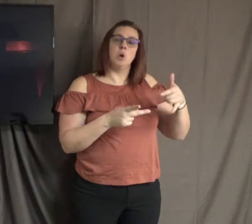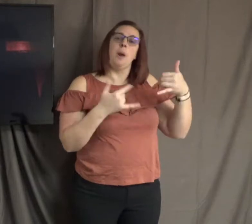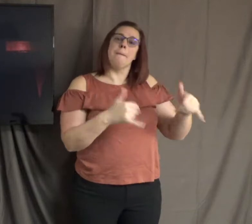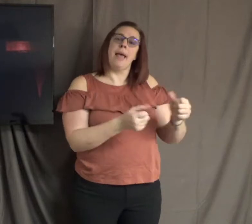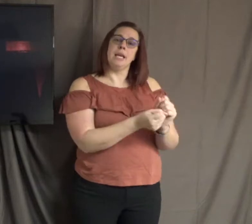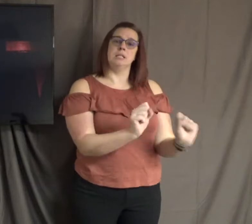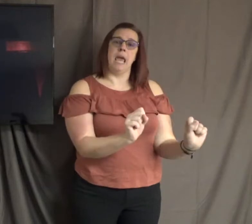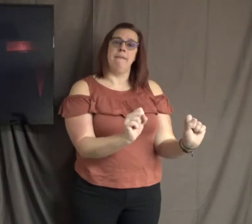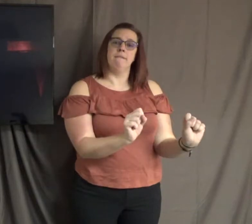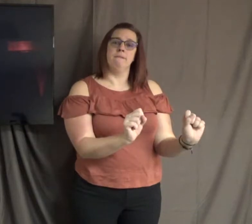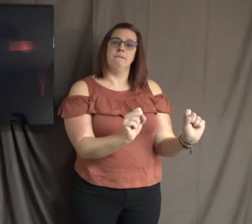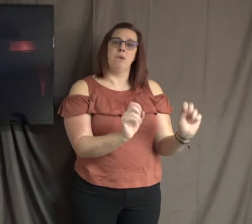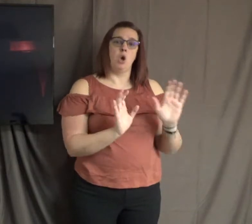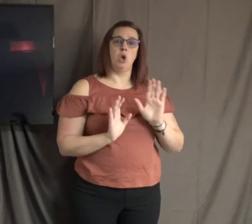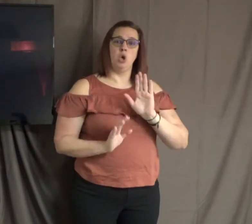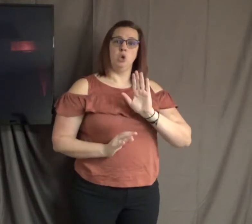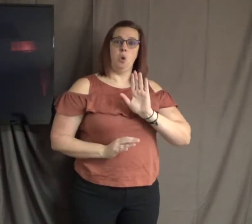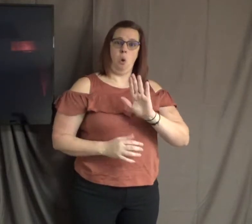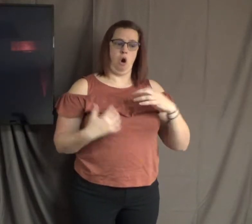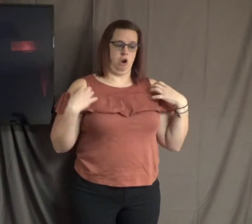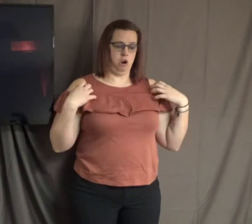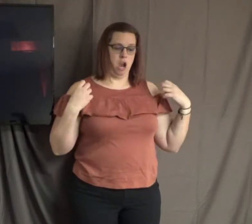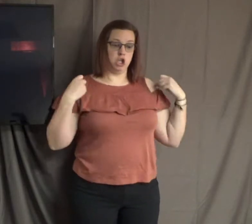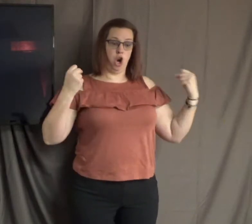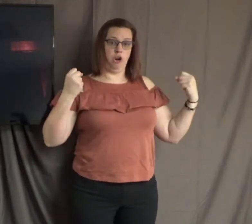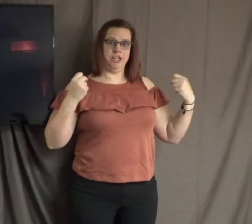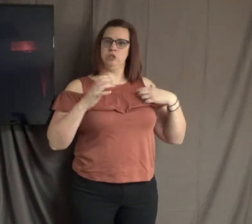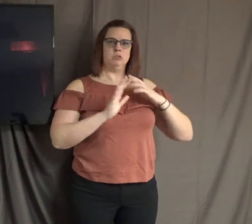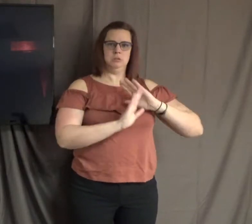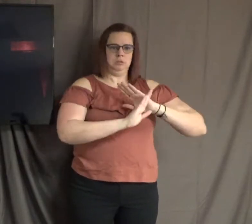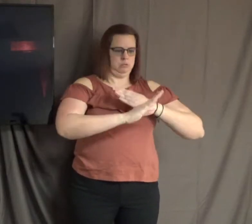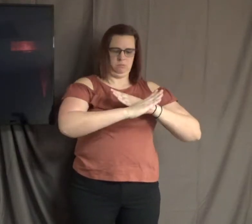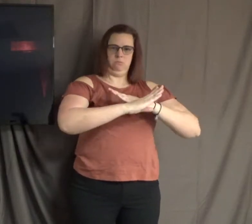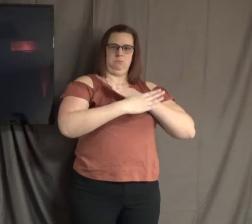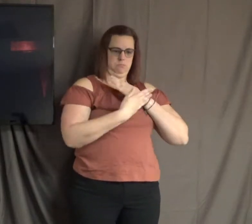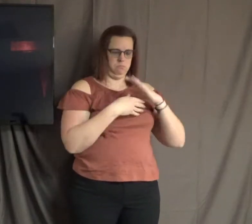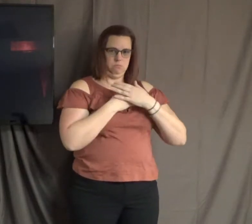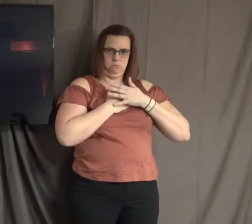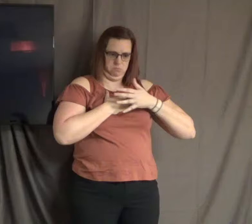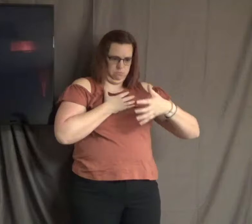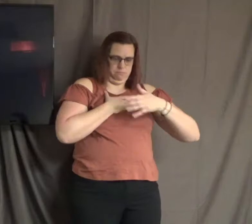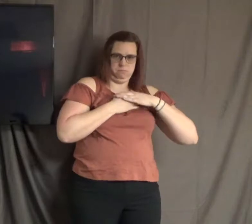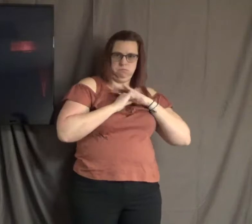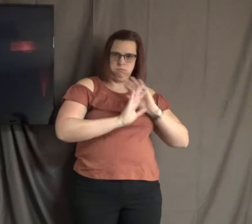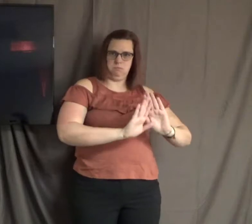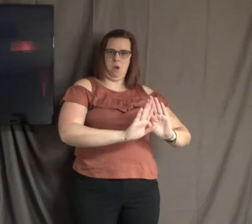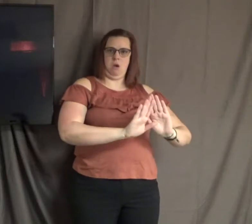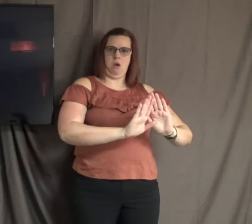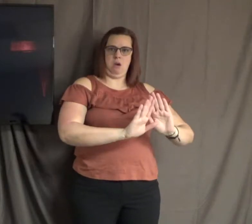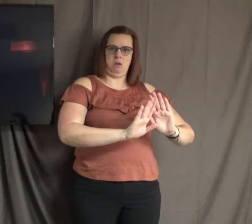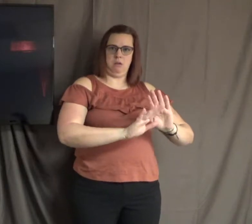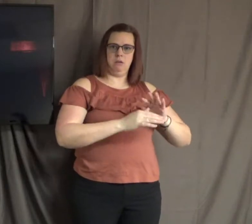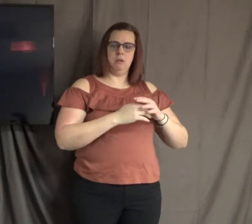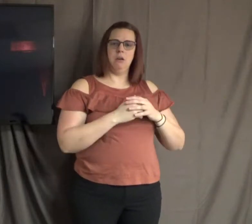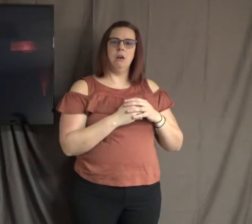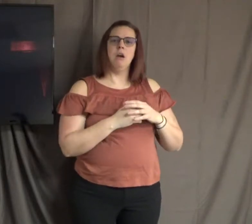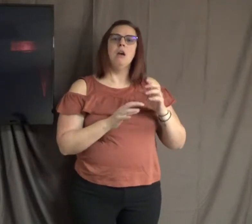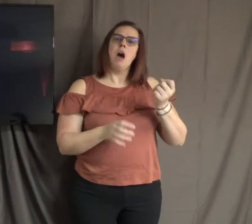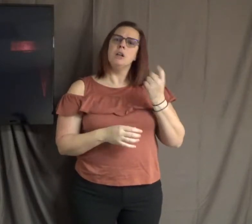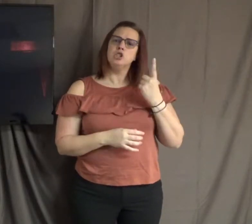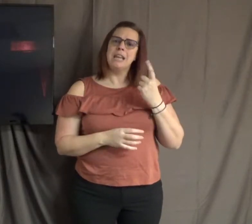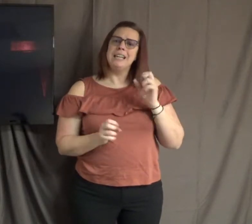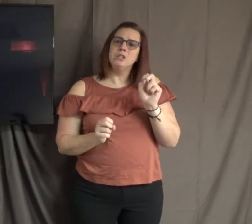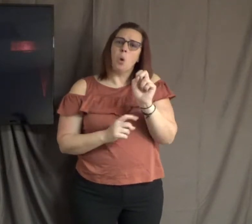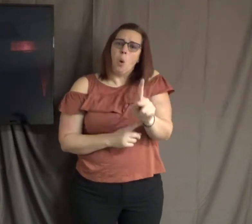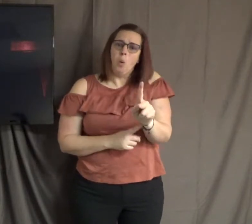your courage, where you're withholding that best of who you are. And to understand it's okay